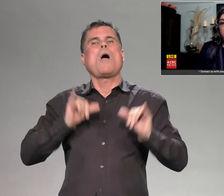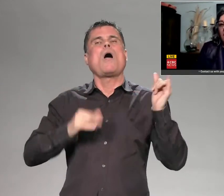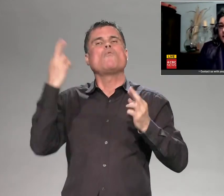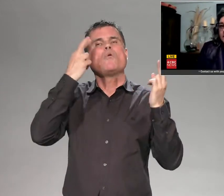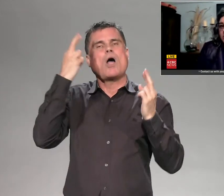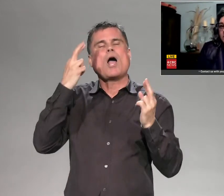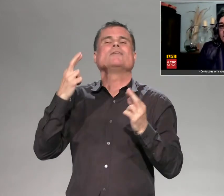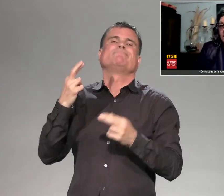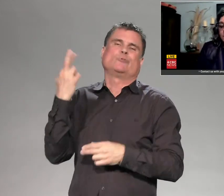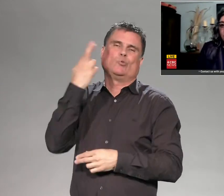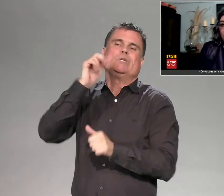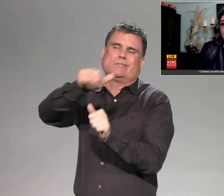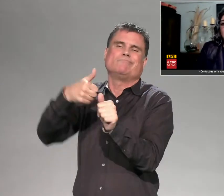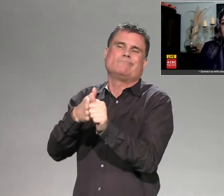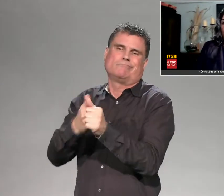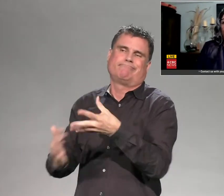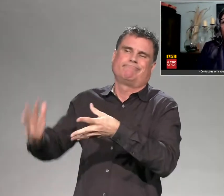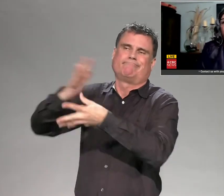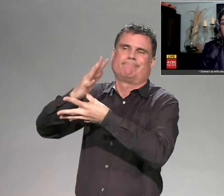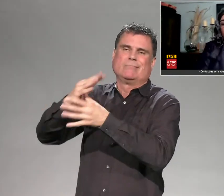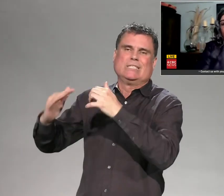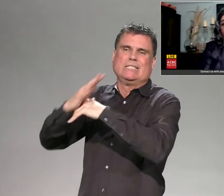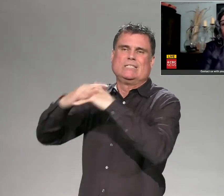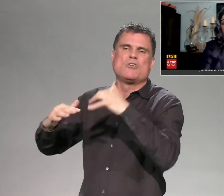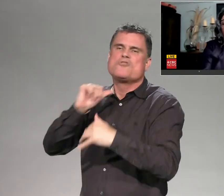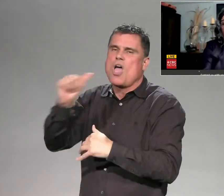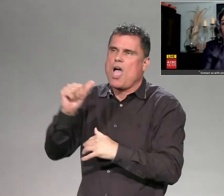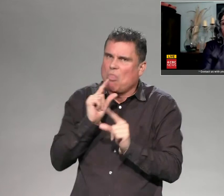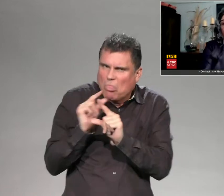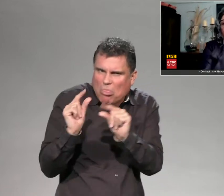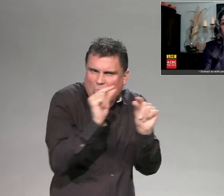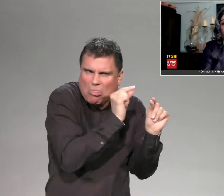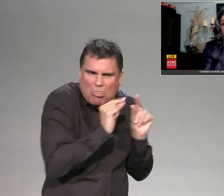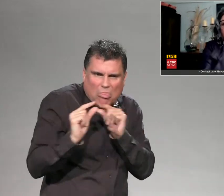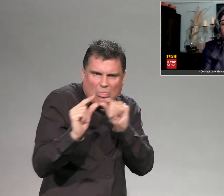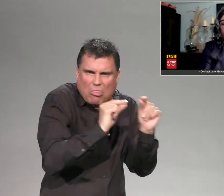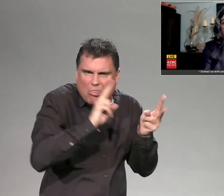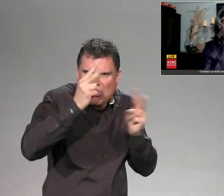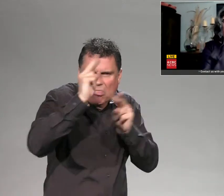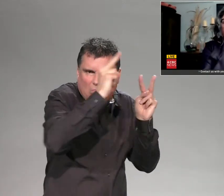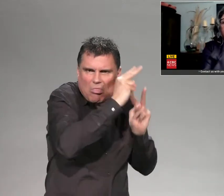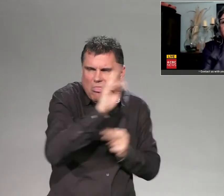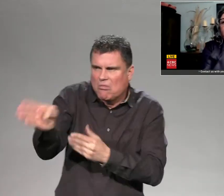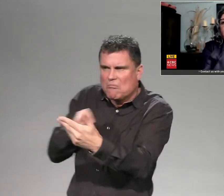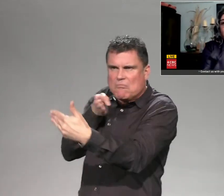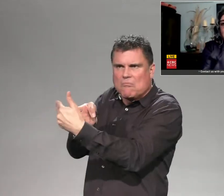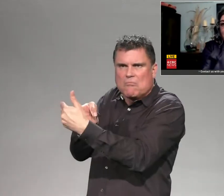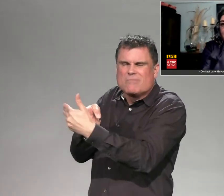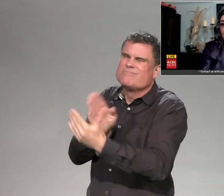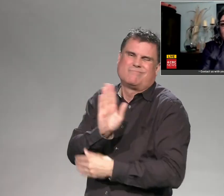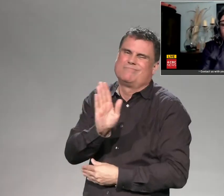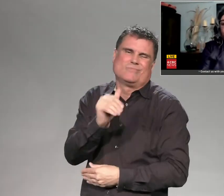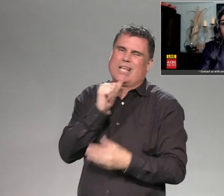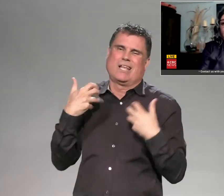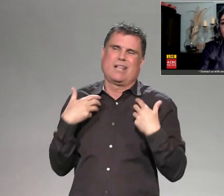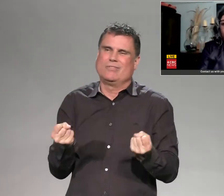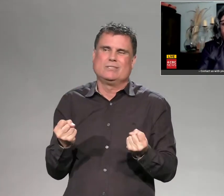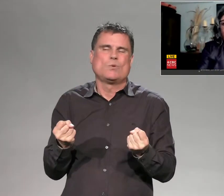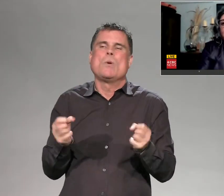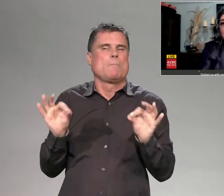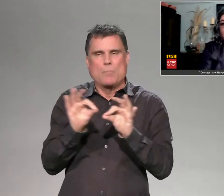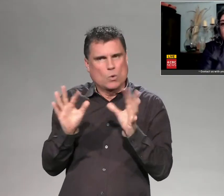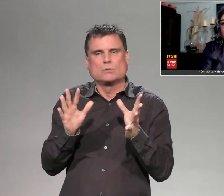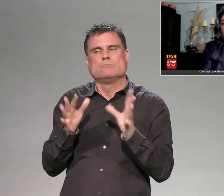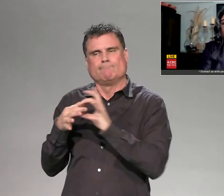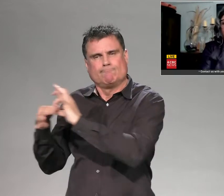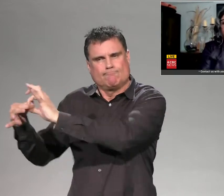Indigenous and non-Indigenous communities work together in the face of a cluster, as was done in Alert Bay, the